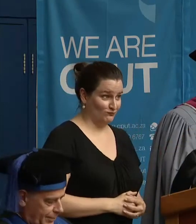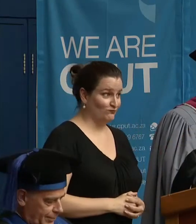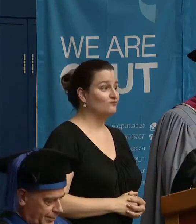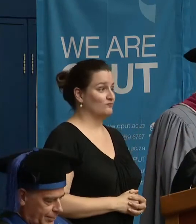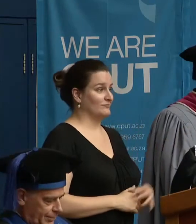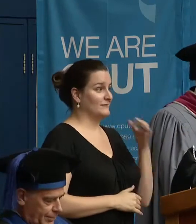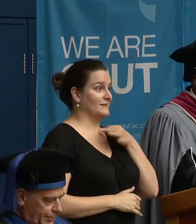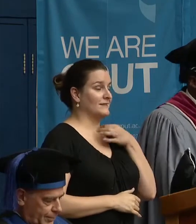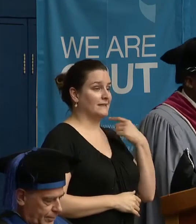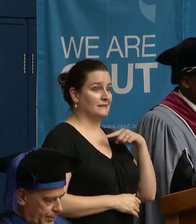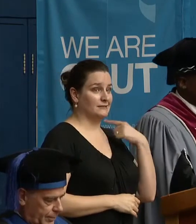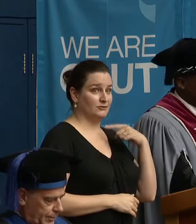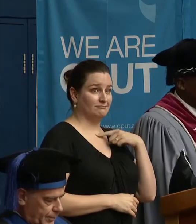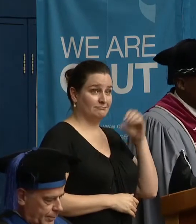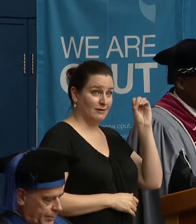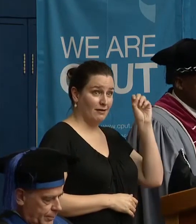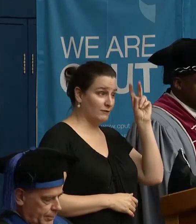Good afternoon, everyone.